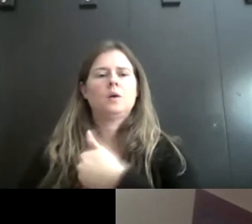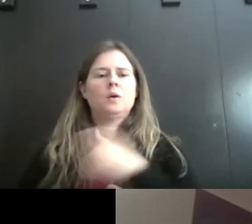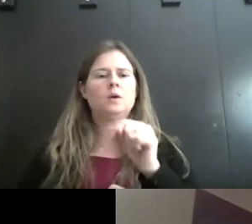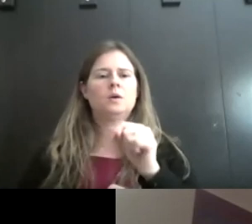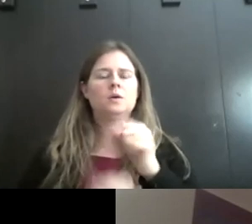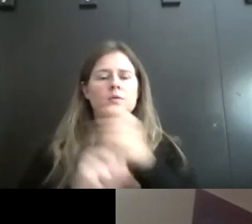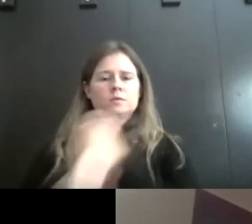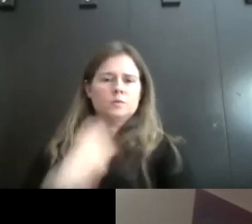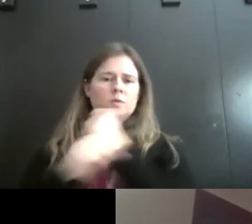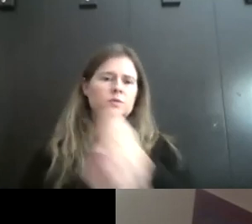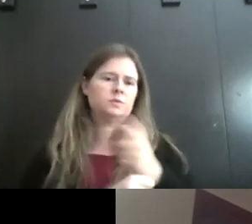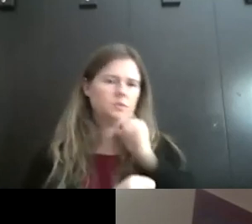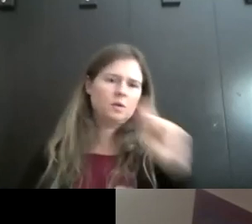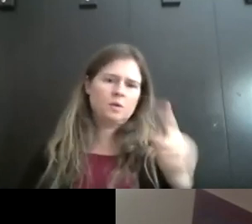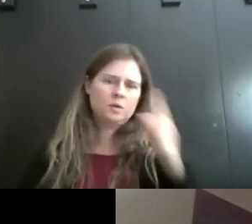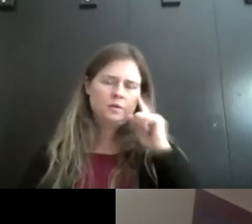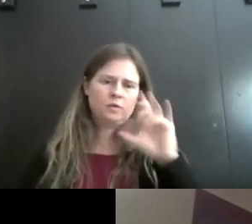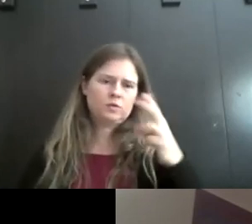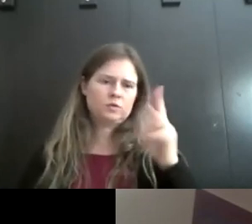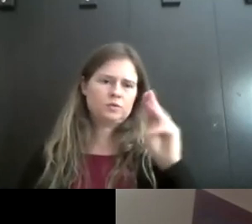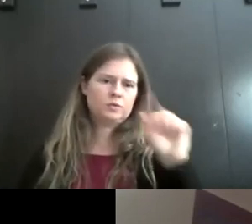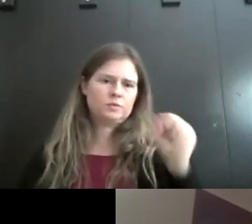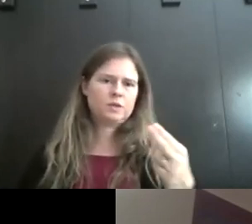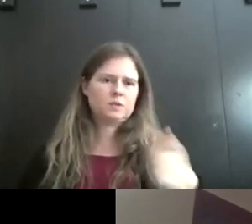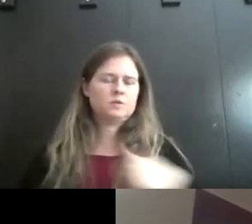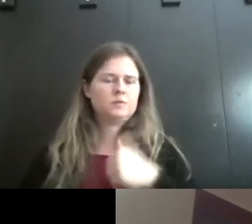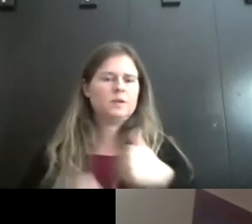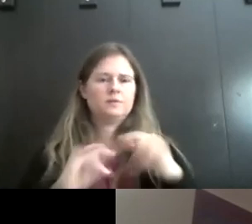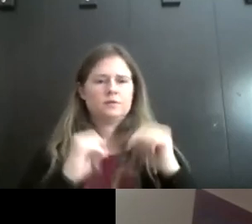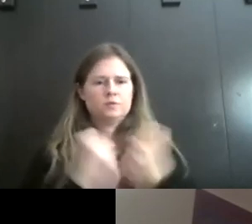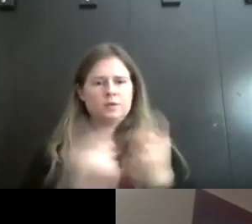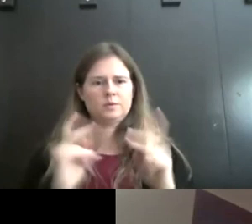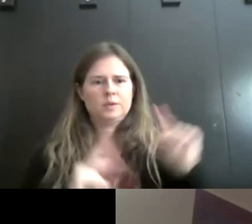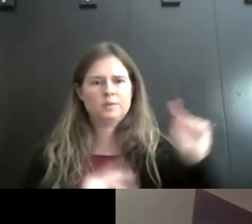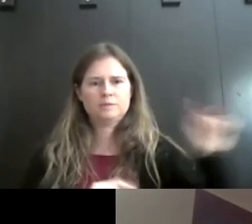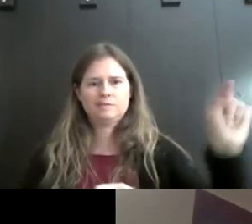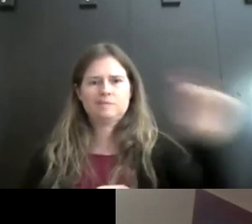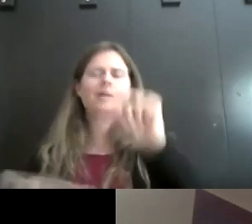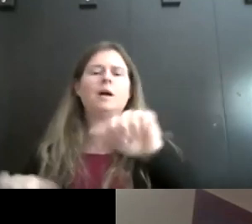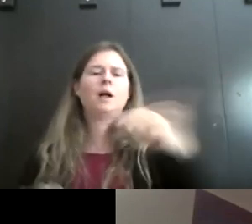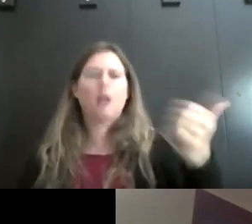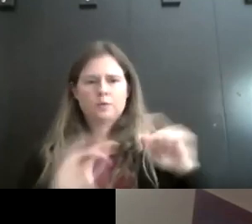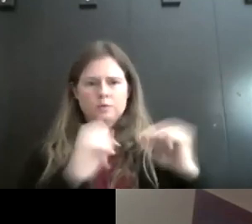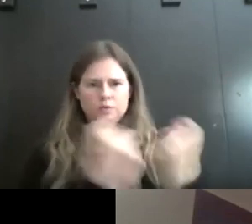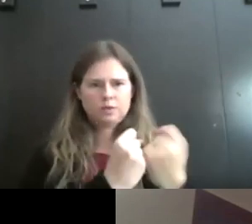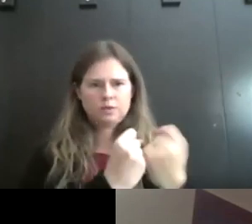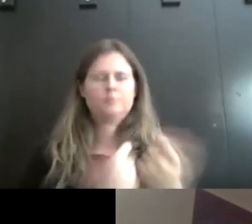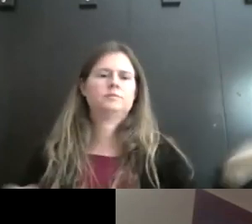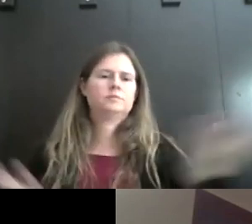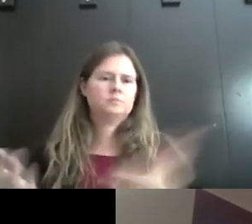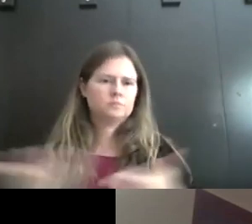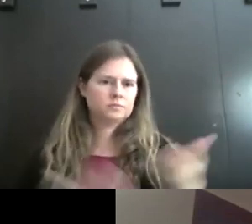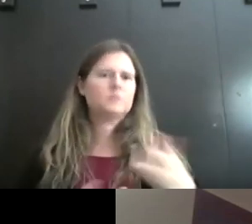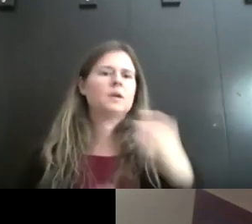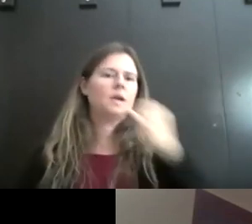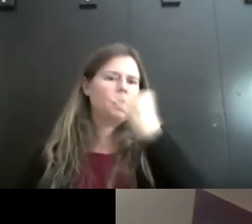Chumash people. We have tribal people from all around the world that have paddled with us. We've had the Italian tribal people,